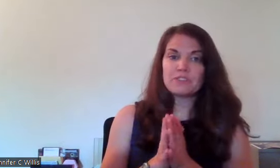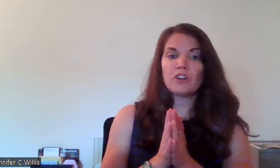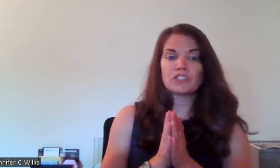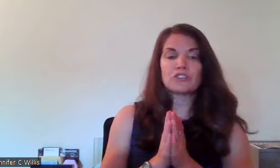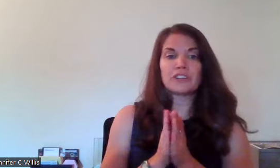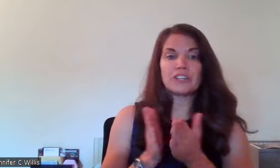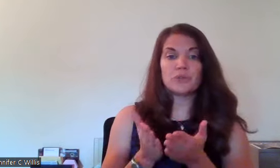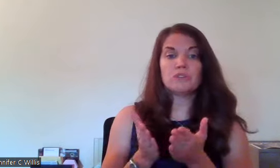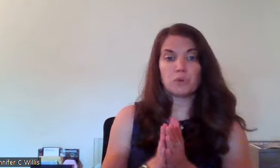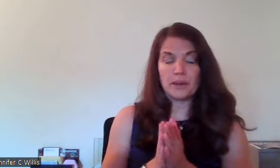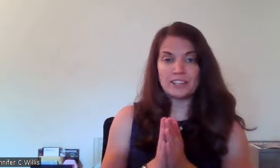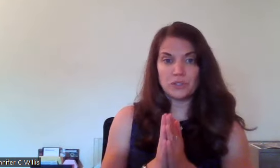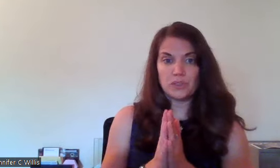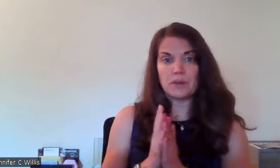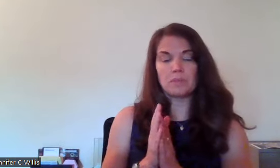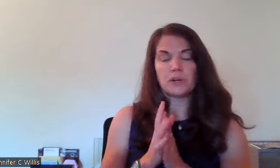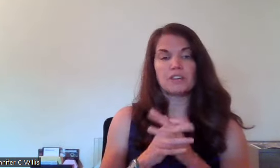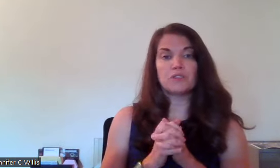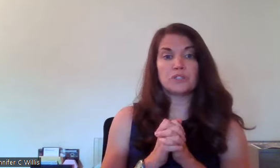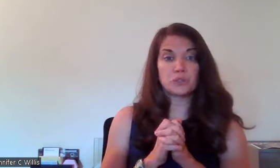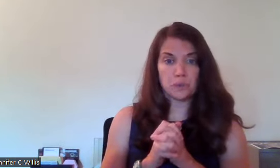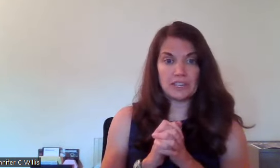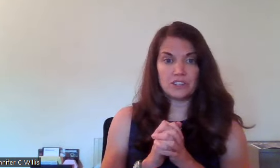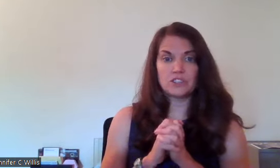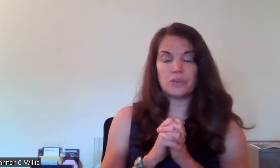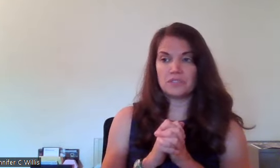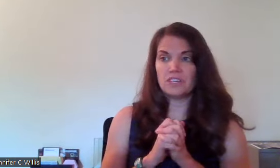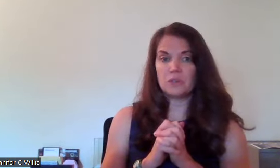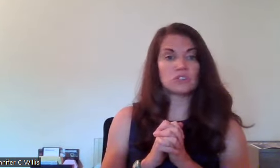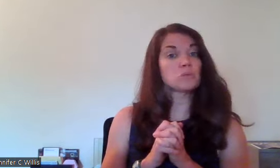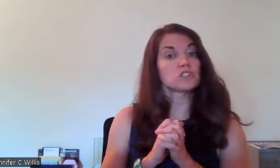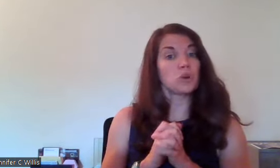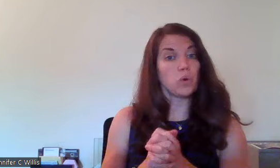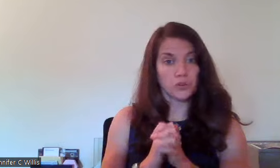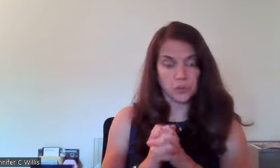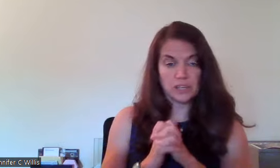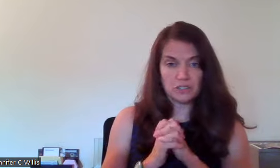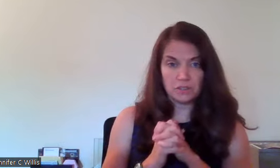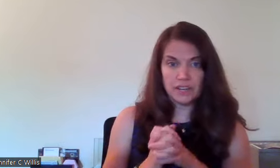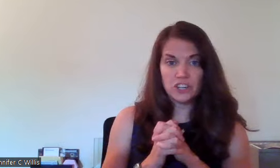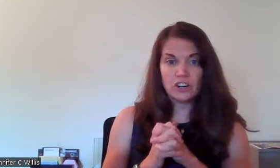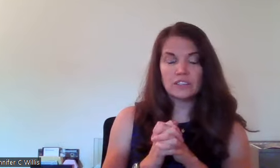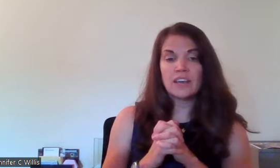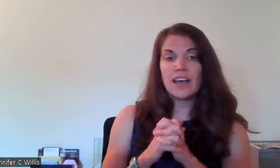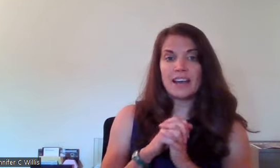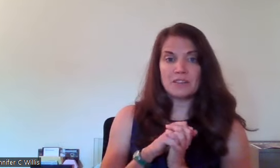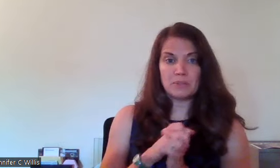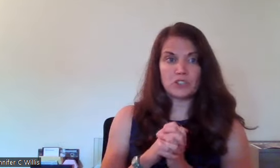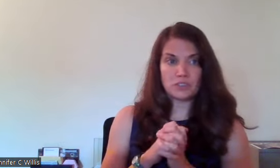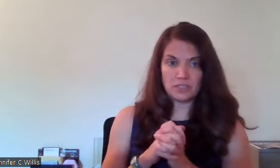difficult to learn in a 2D format, so they might be pretty confusing to read. So this video is we're just going to walk through each of the flashcards and demonstrate the